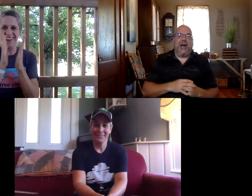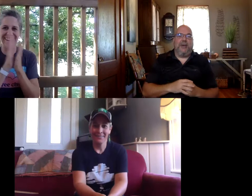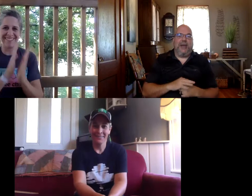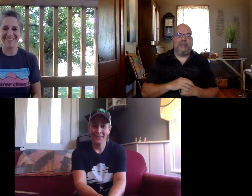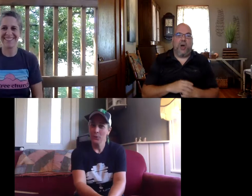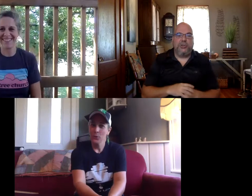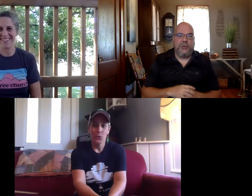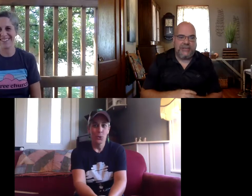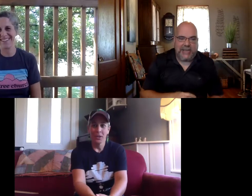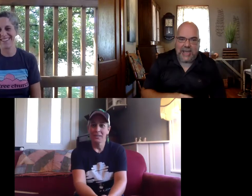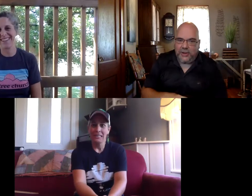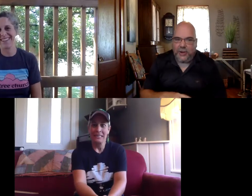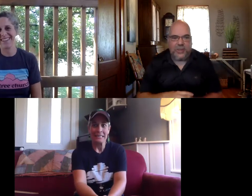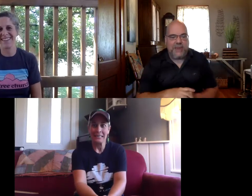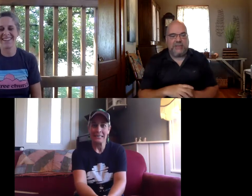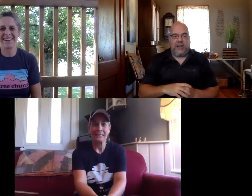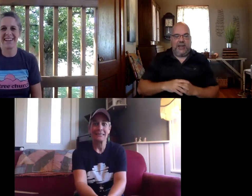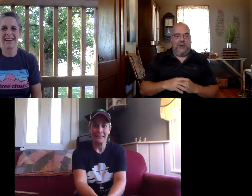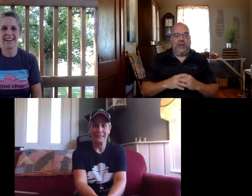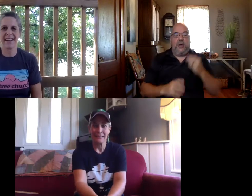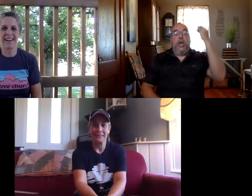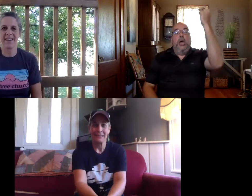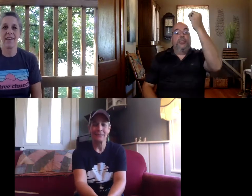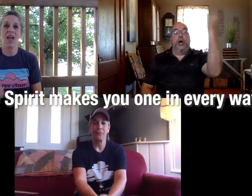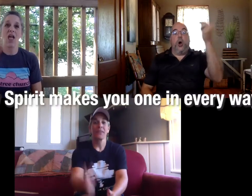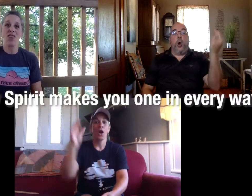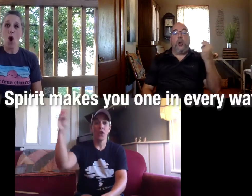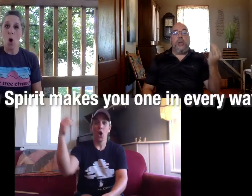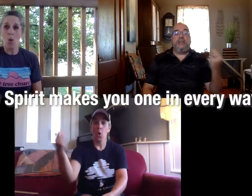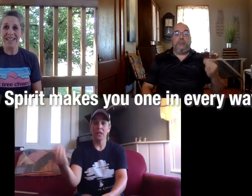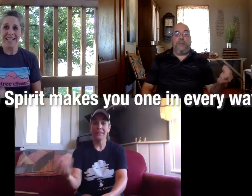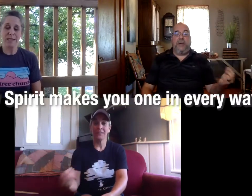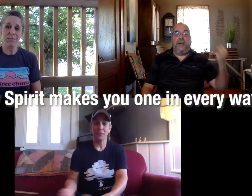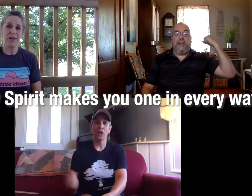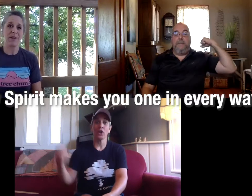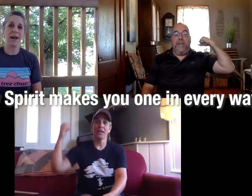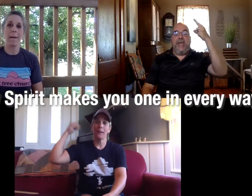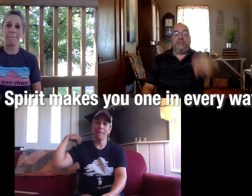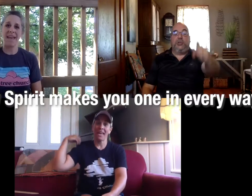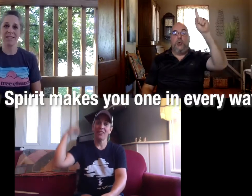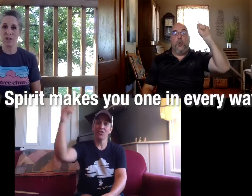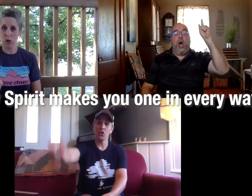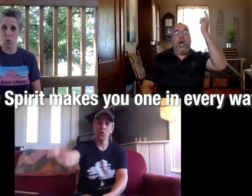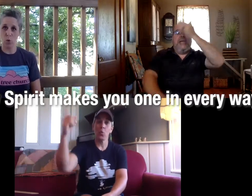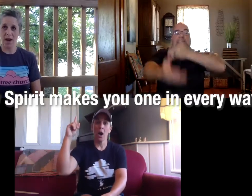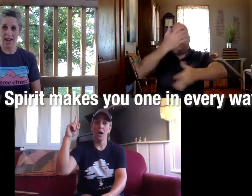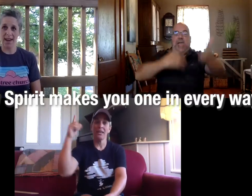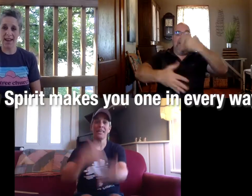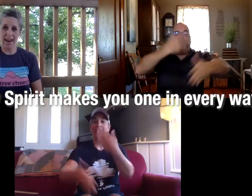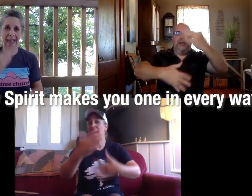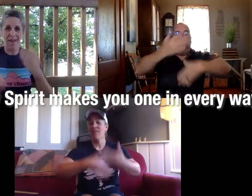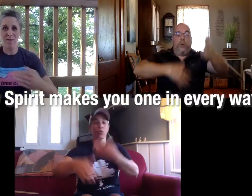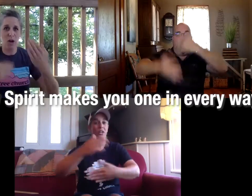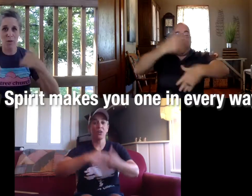job all right let's all do it together with me talking here we go the holy spirit makes you one one in